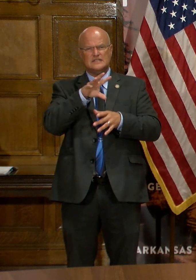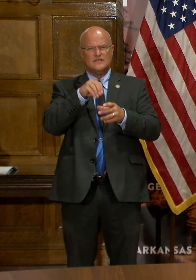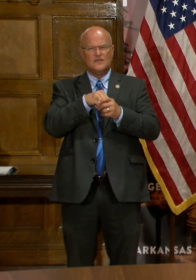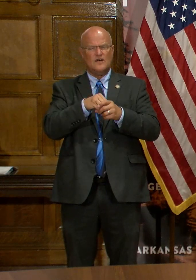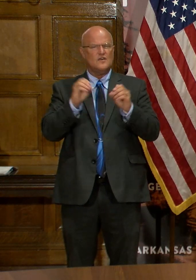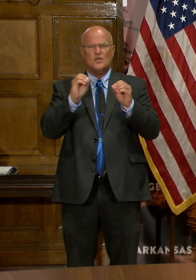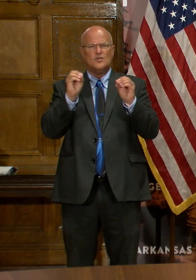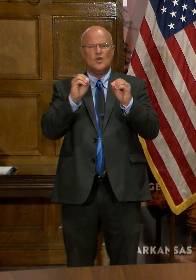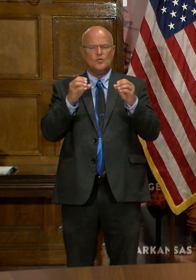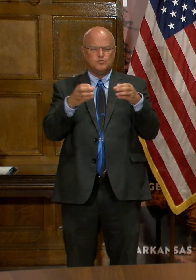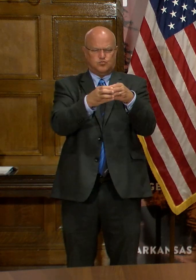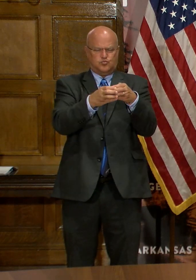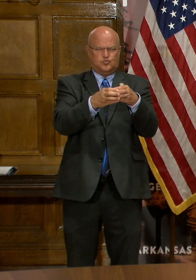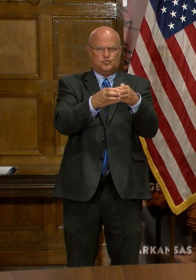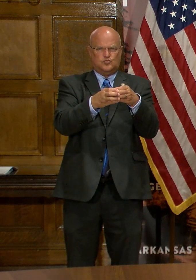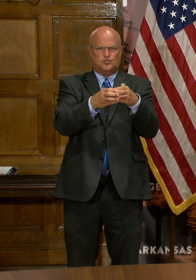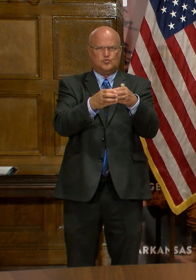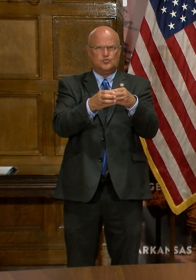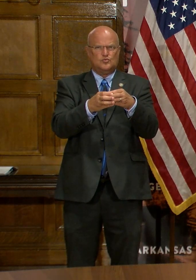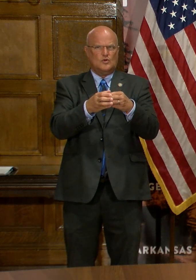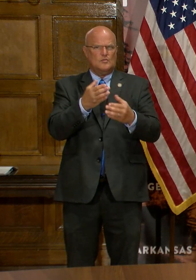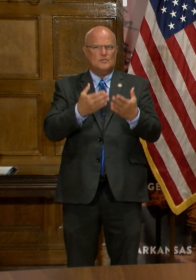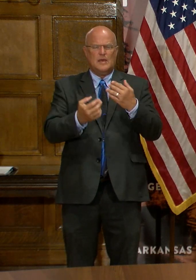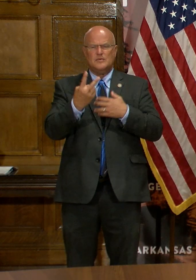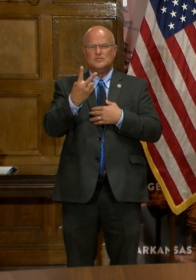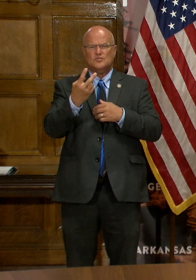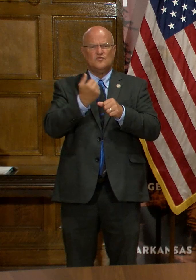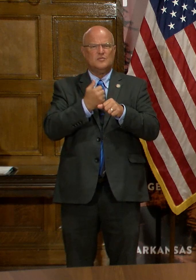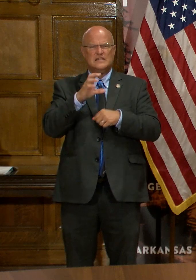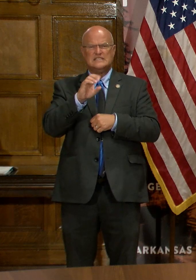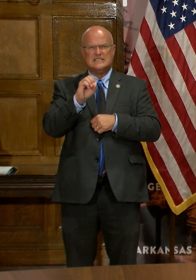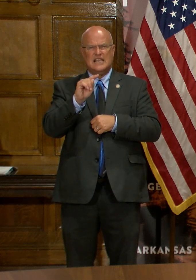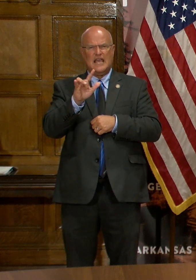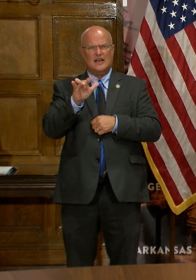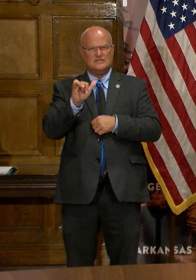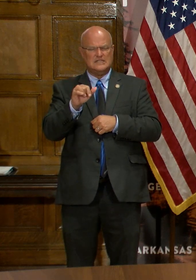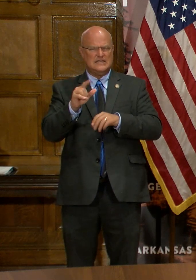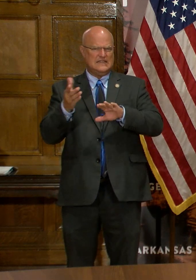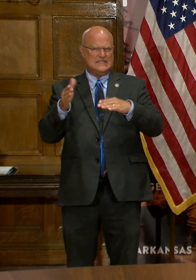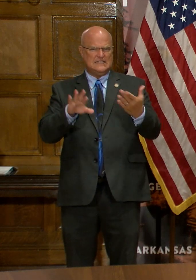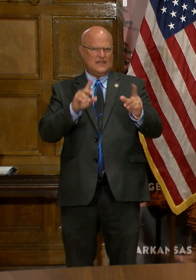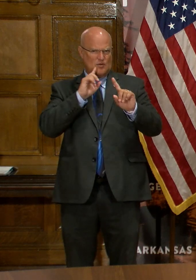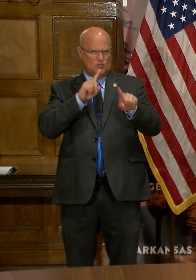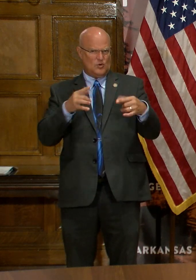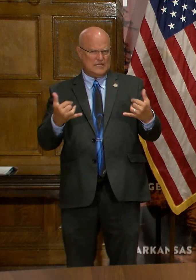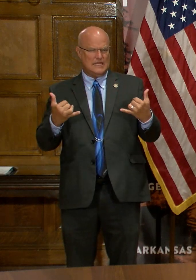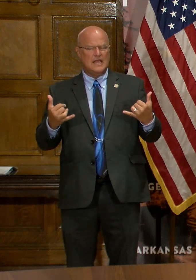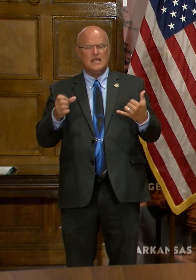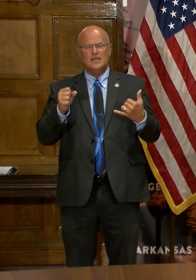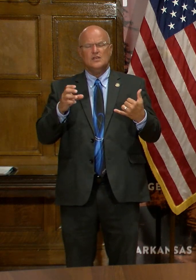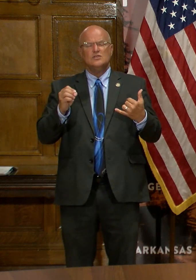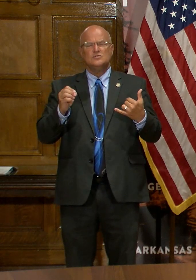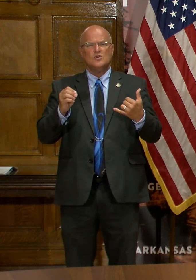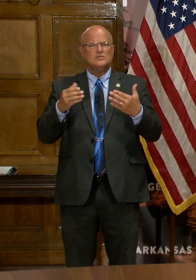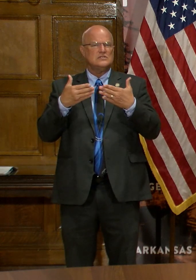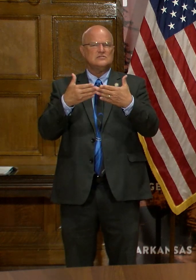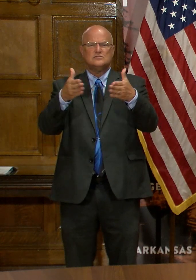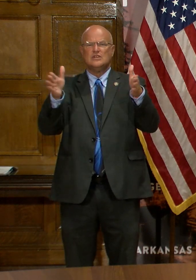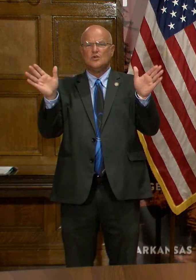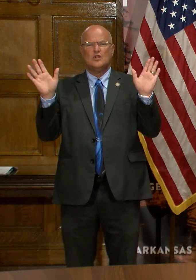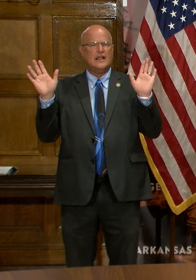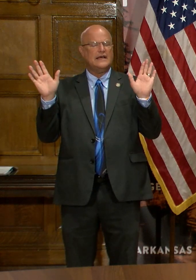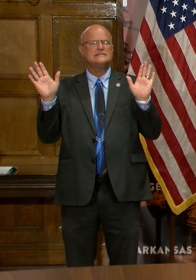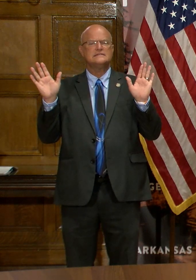no clustering, no more than 2 from each county in the deaths that were reported today. So it's a